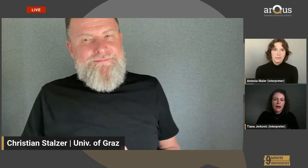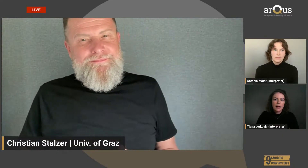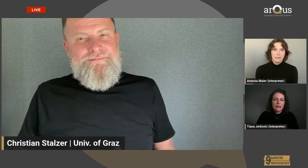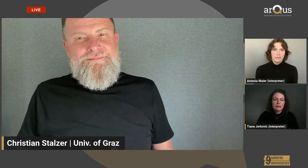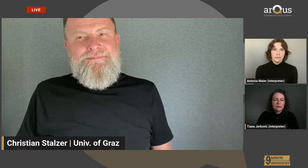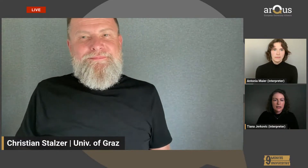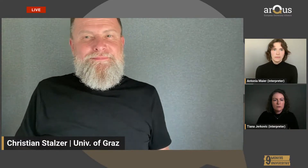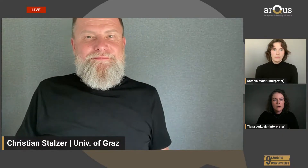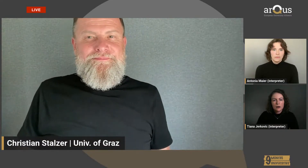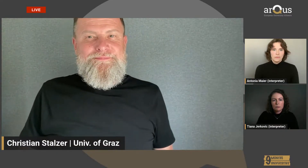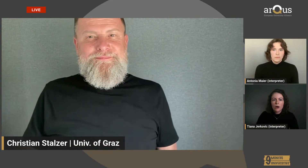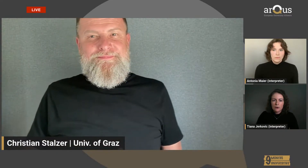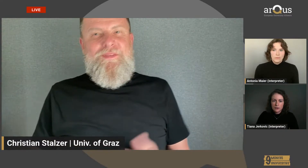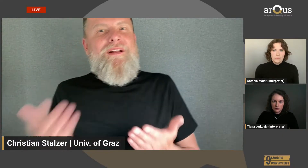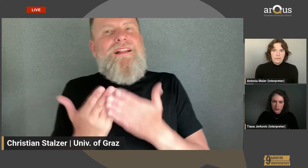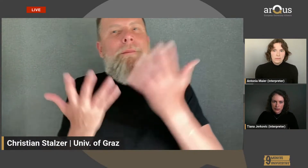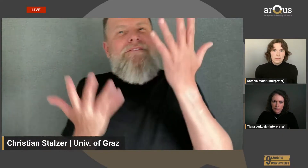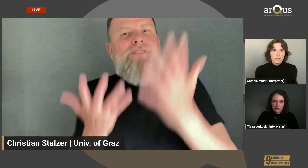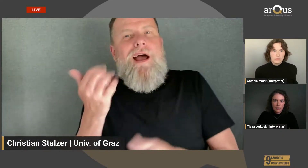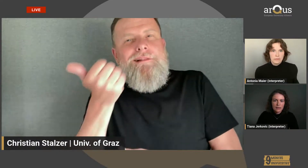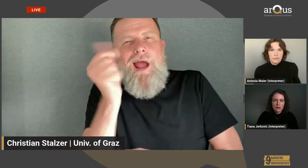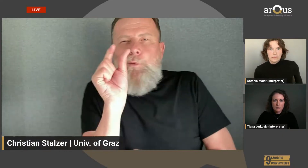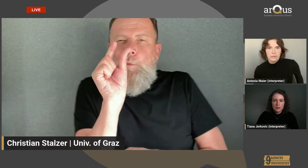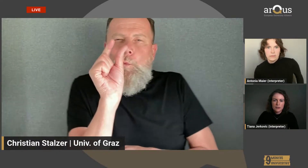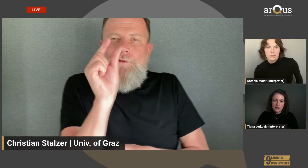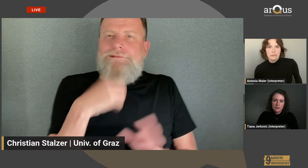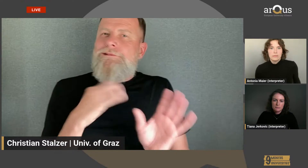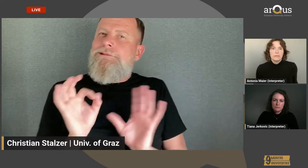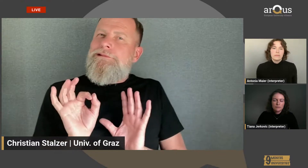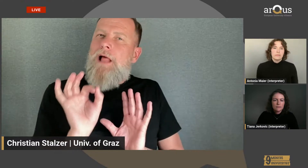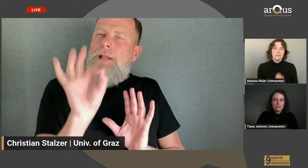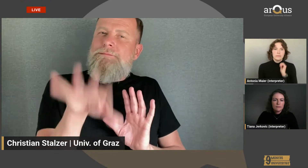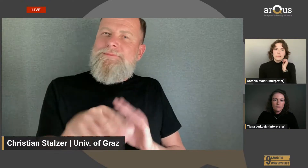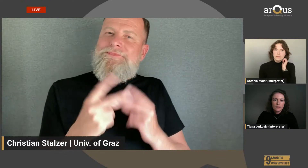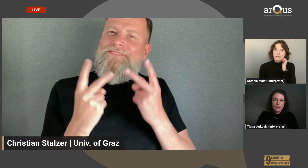history, and that we are proud of that as a community.